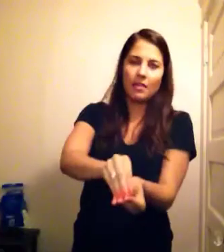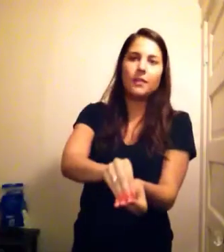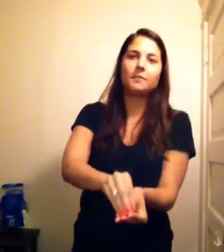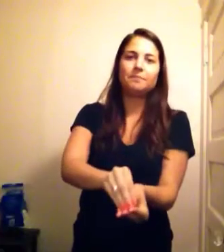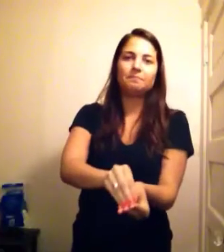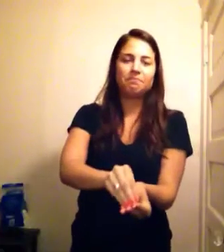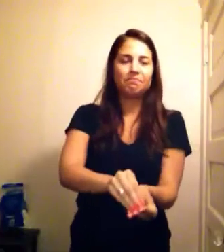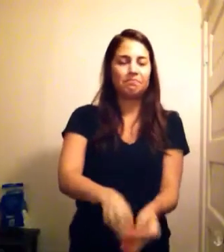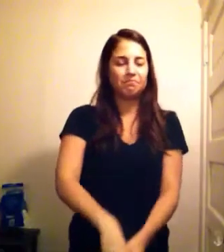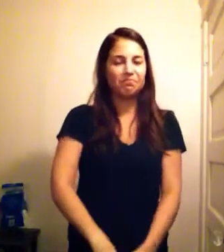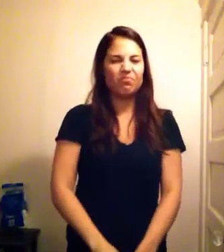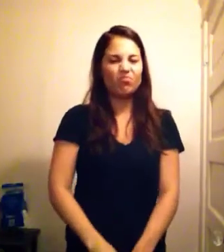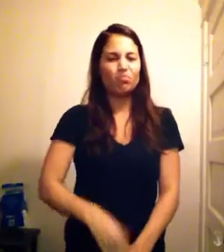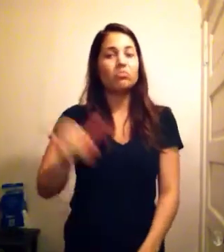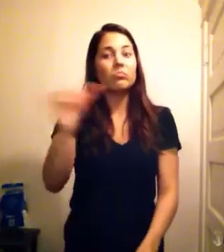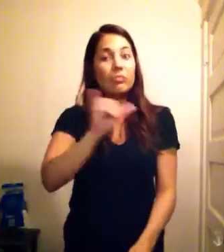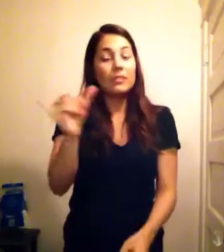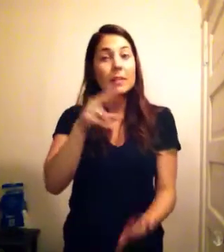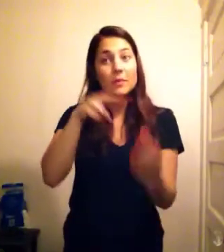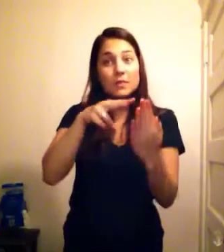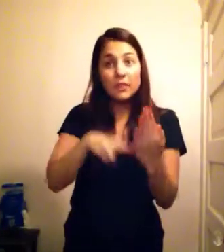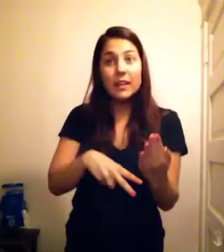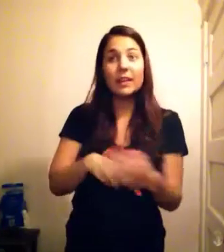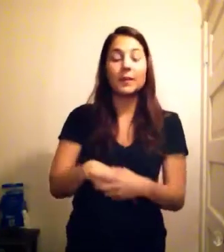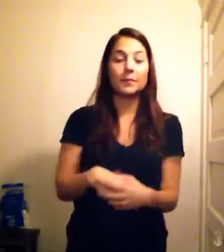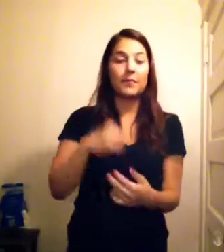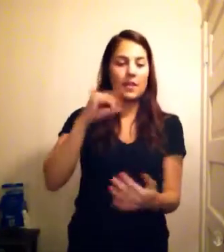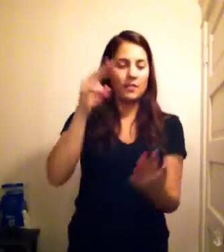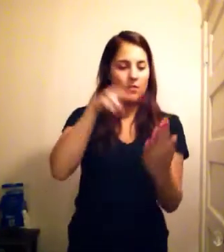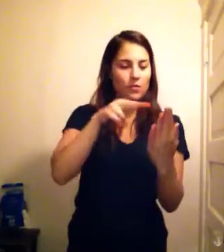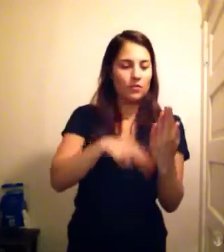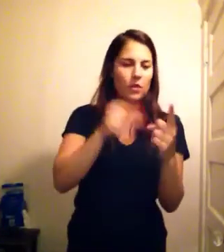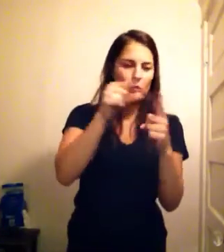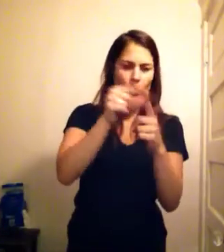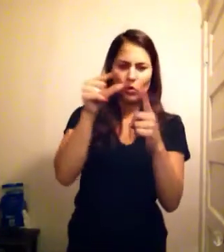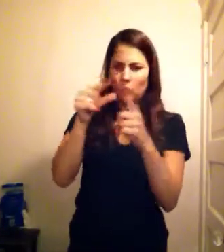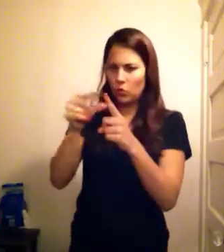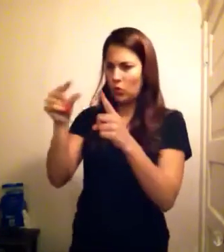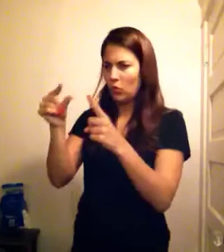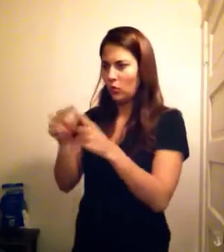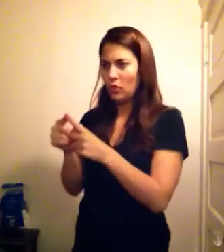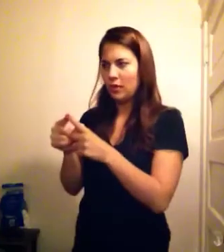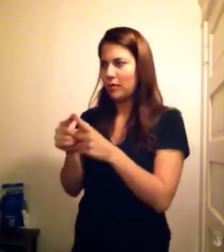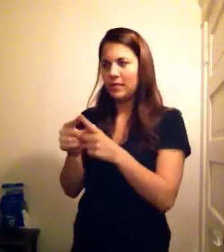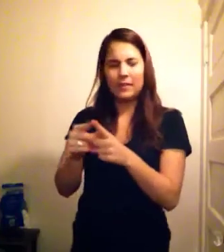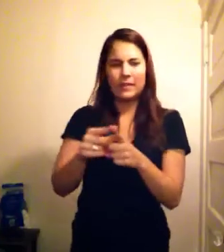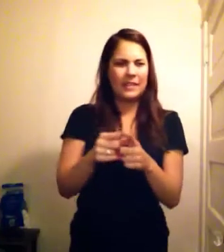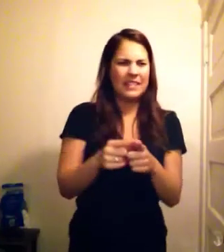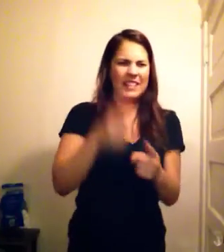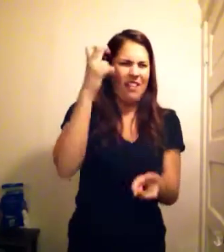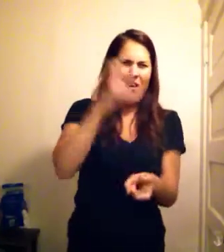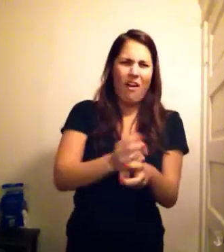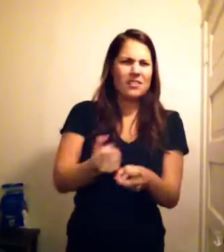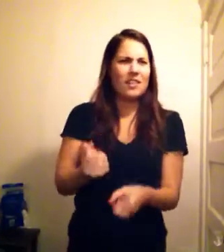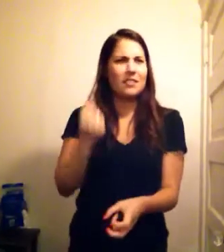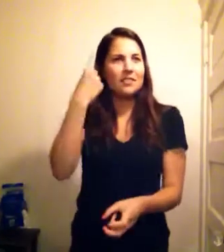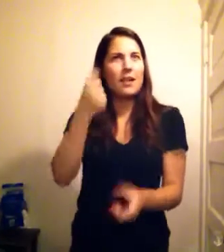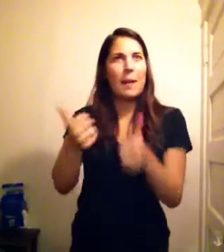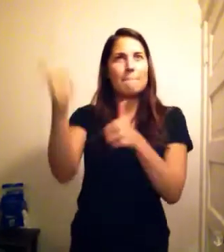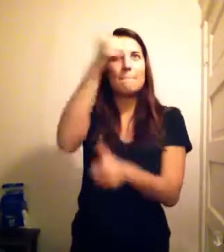each piece in isolation, you can easily miss the message the author was trying to portray. Getting the gist